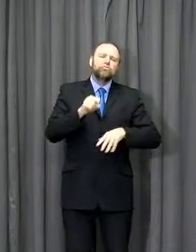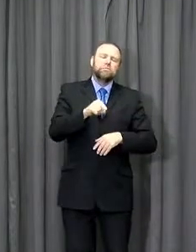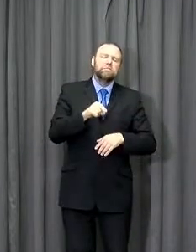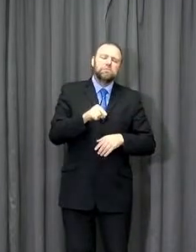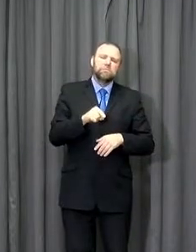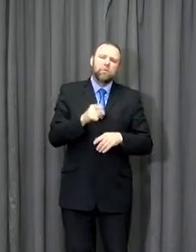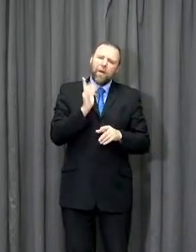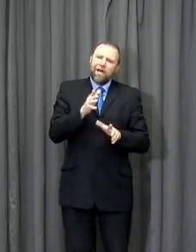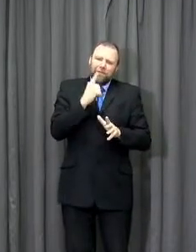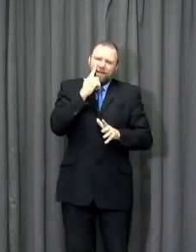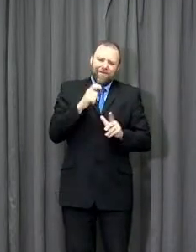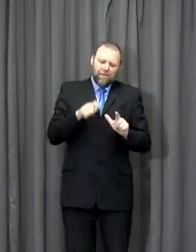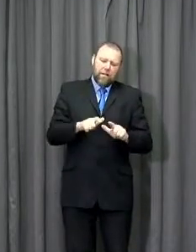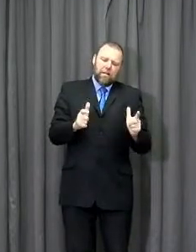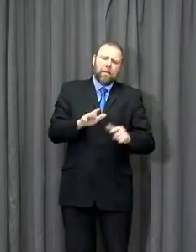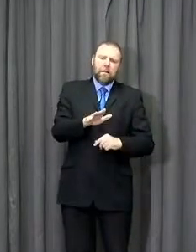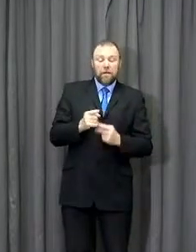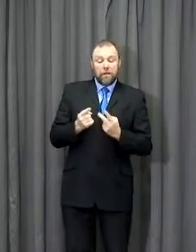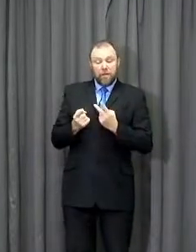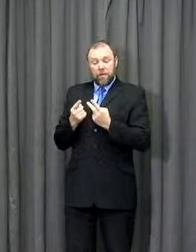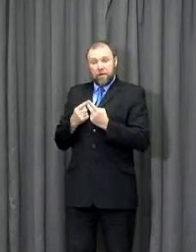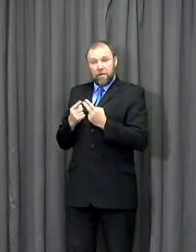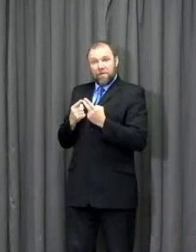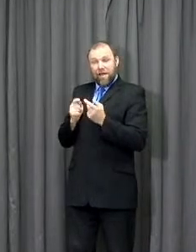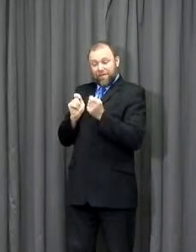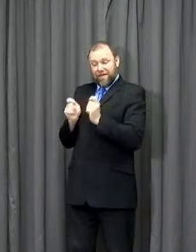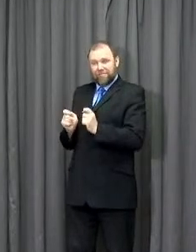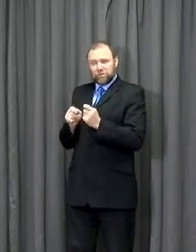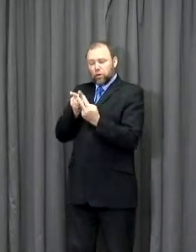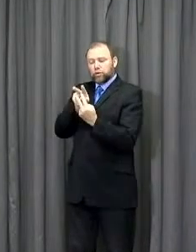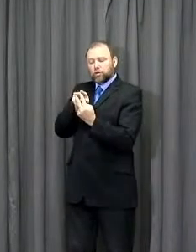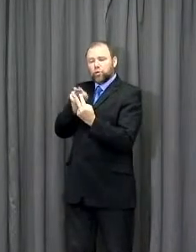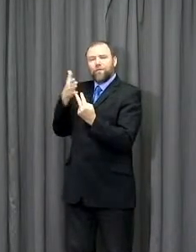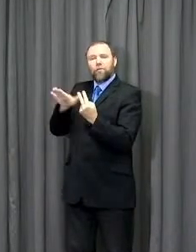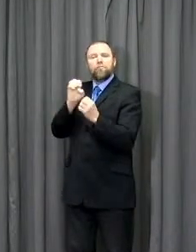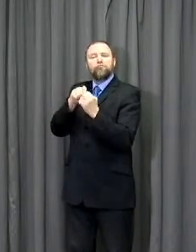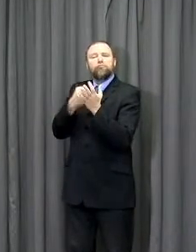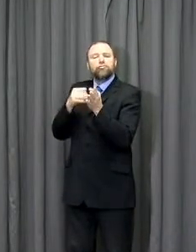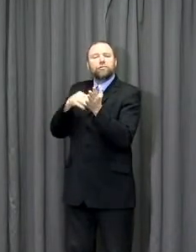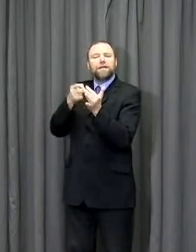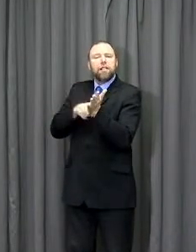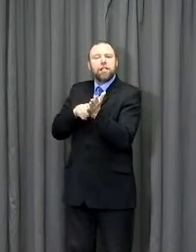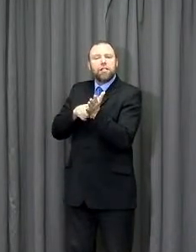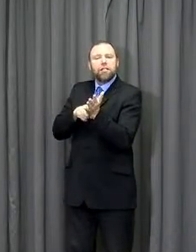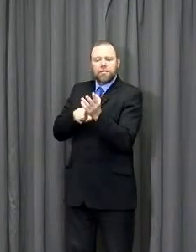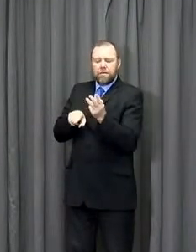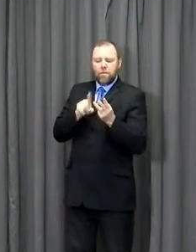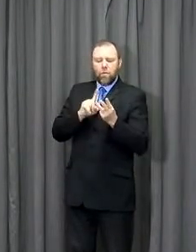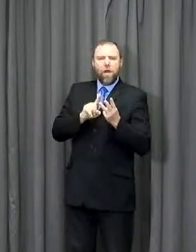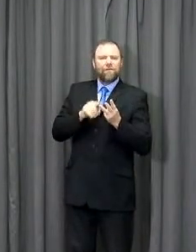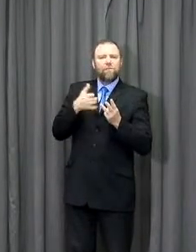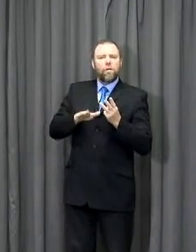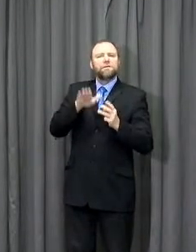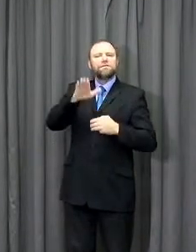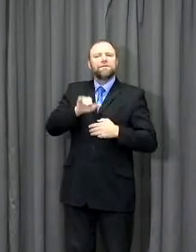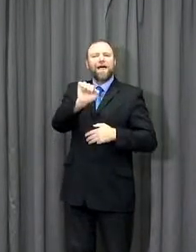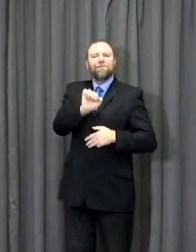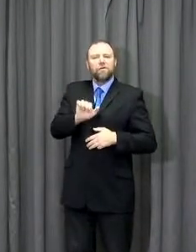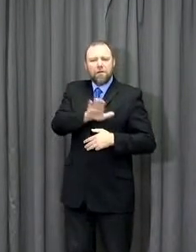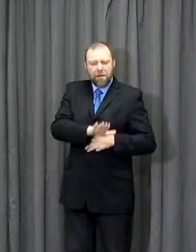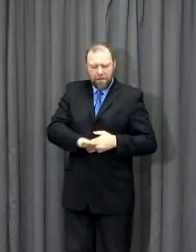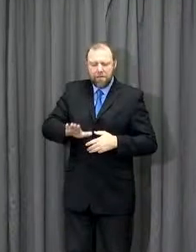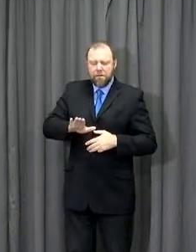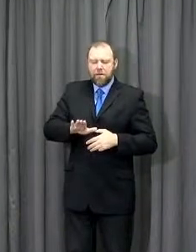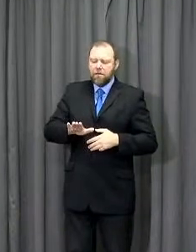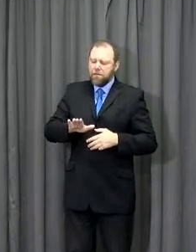we're looking at the other variants, the one from Brazil, the two from Brazil and the one from South Africa, very closely and asking the same question.